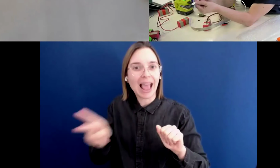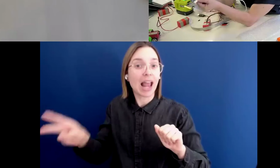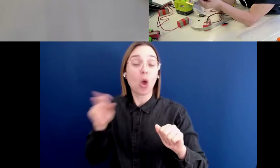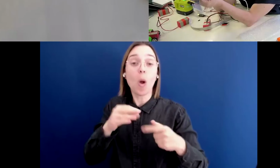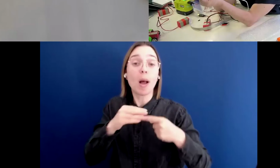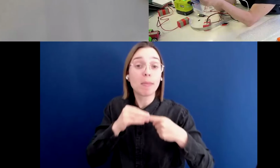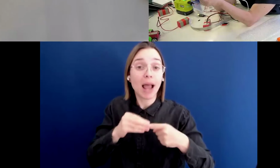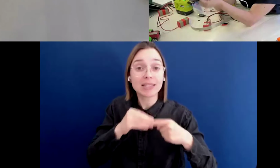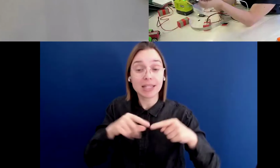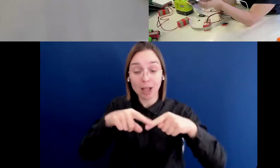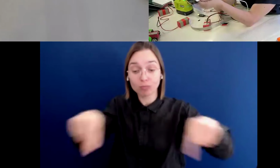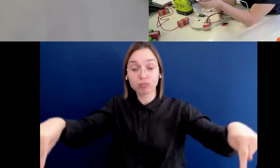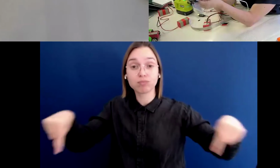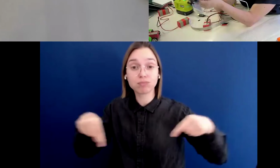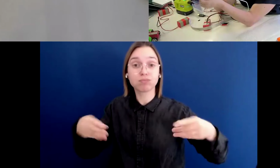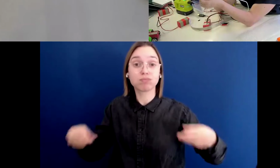I'm